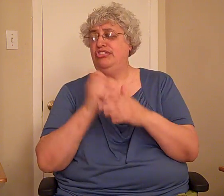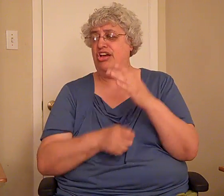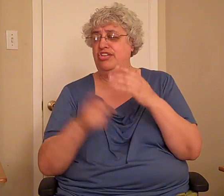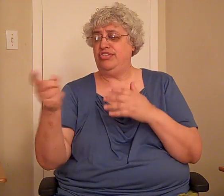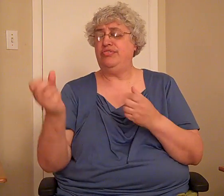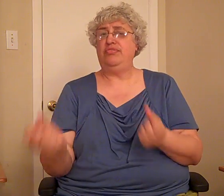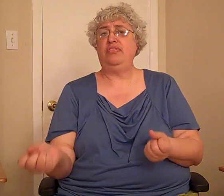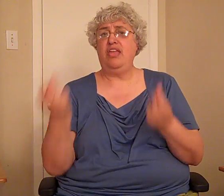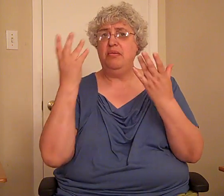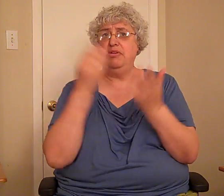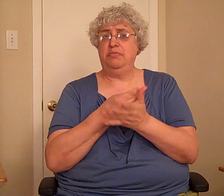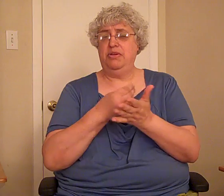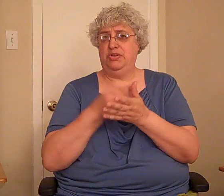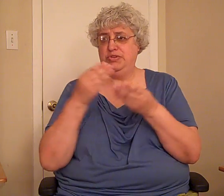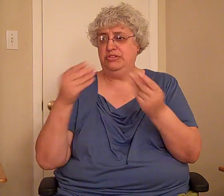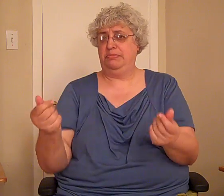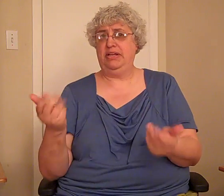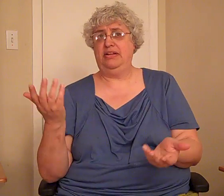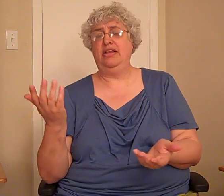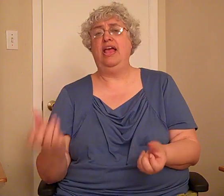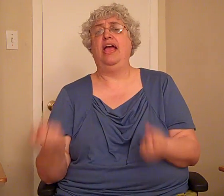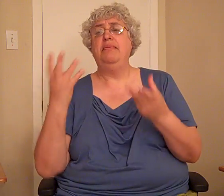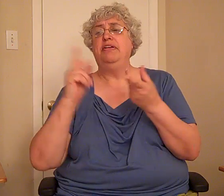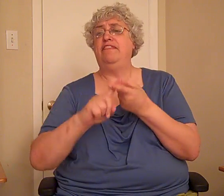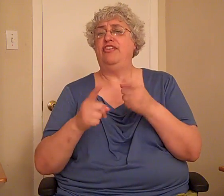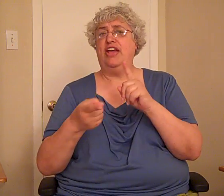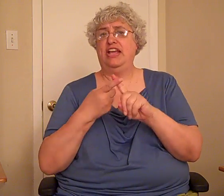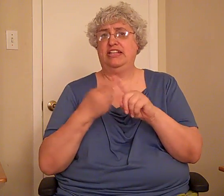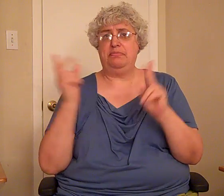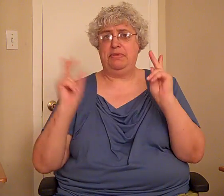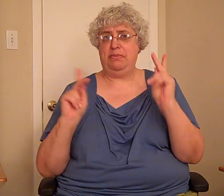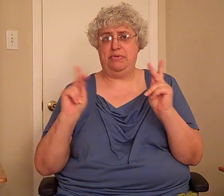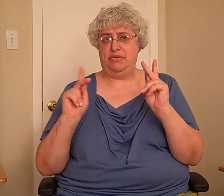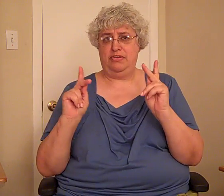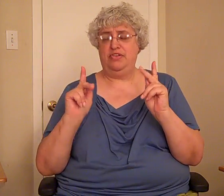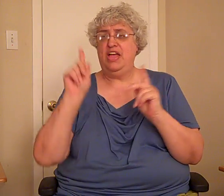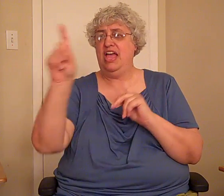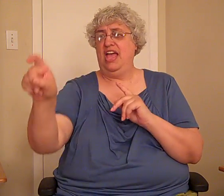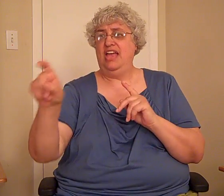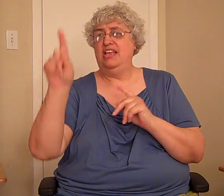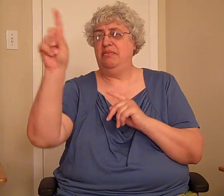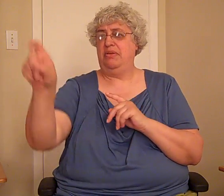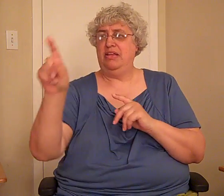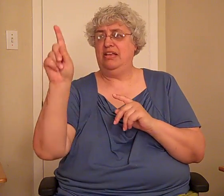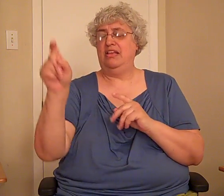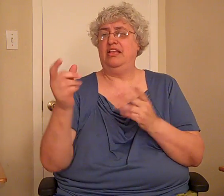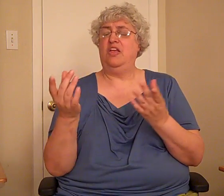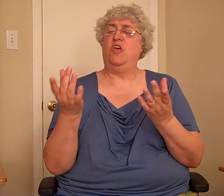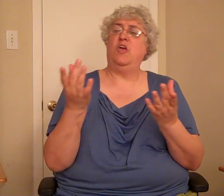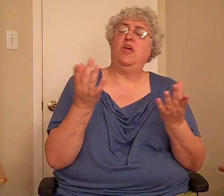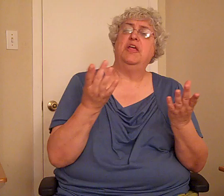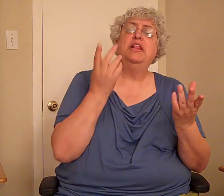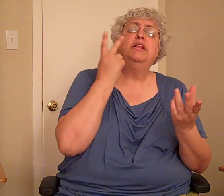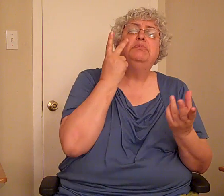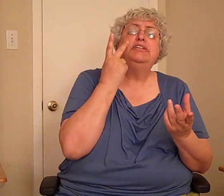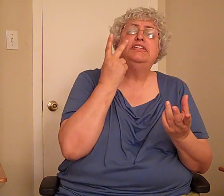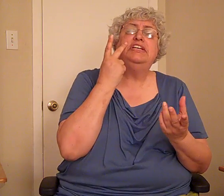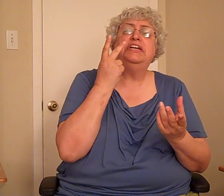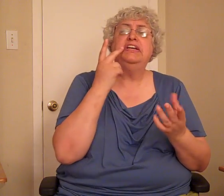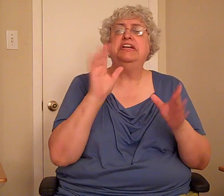much money has that cost you? How many friendships have you lost because you've been dibble-dabbling around in your business? One thing I can